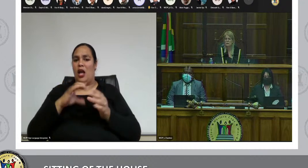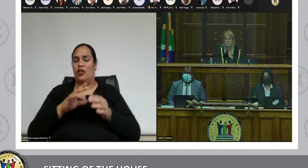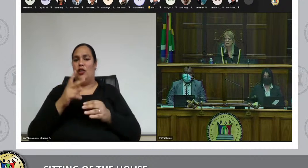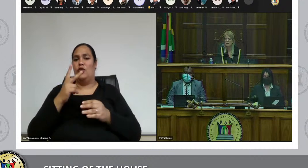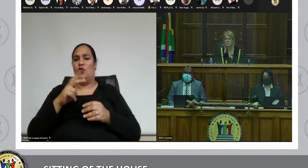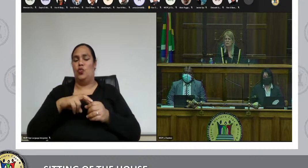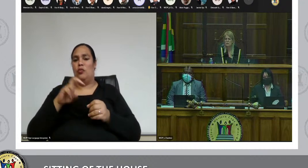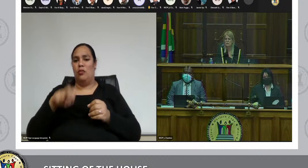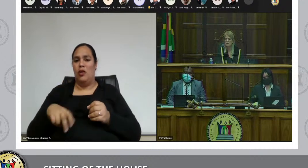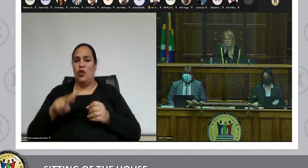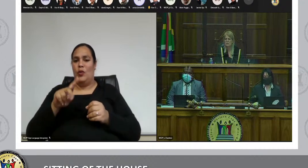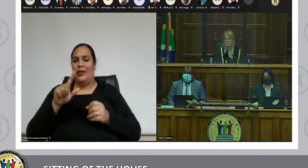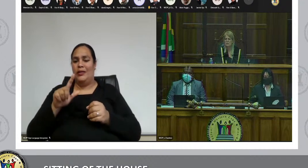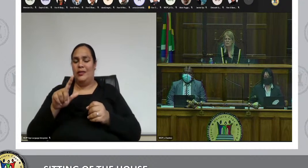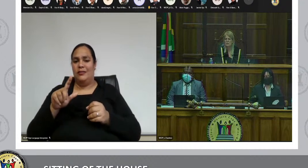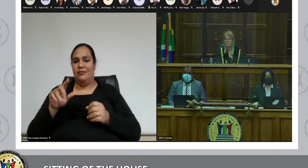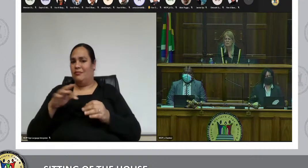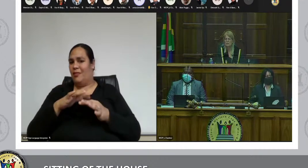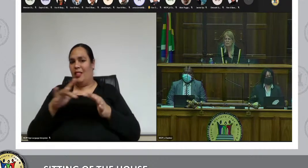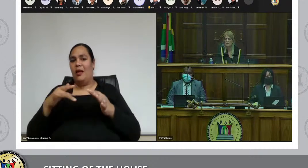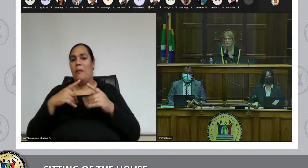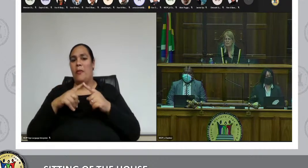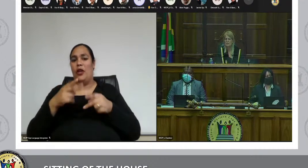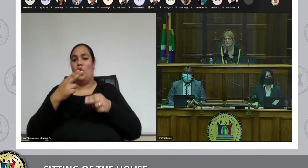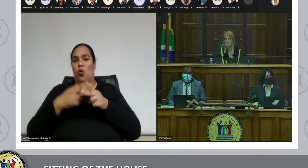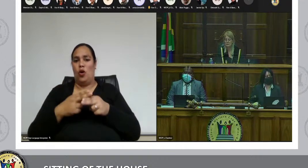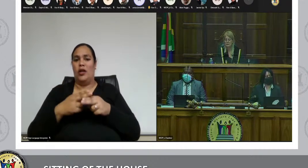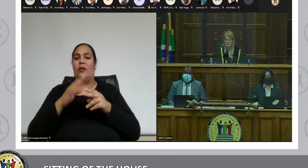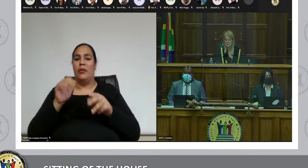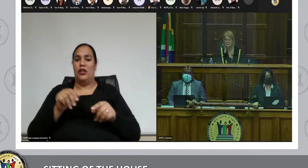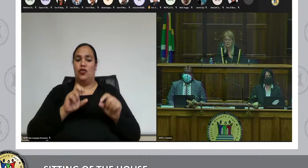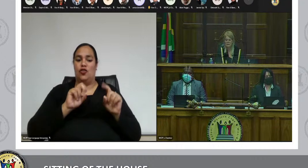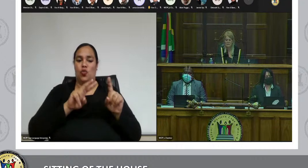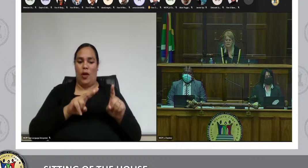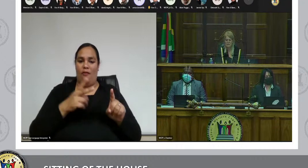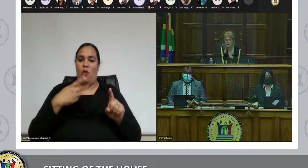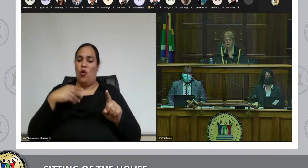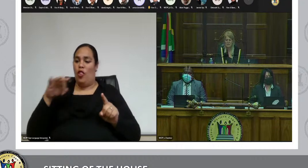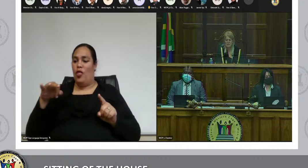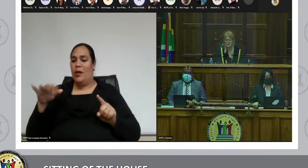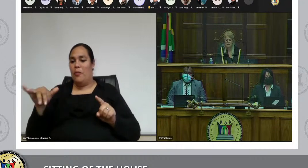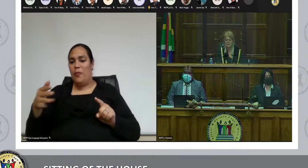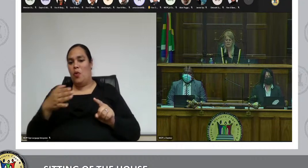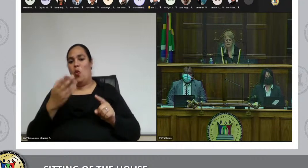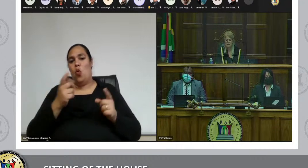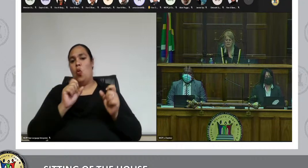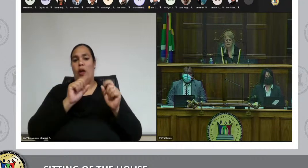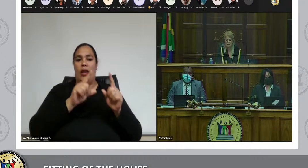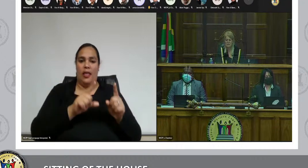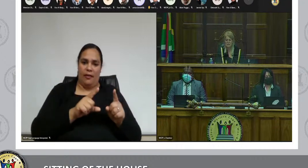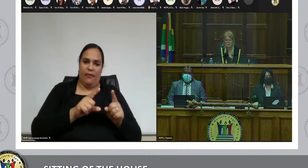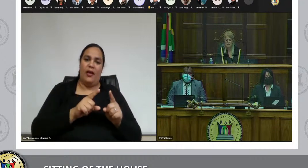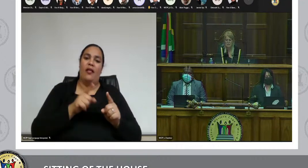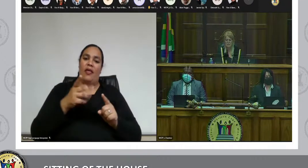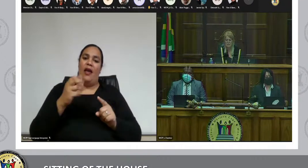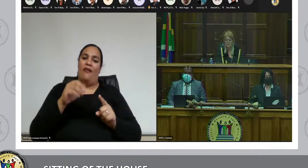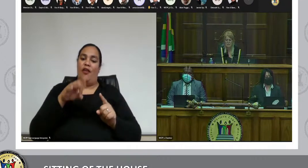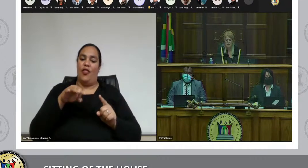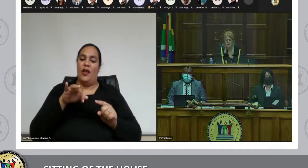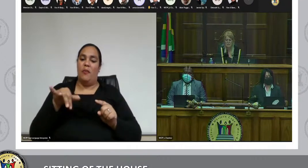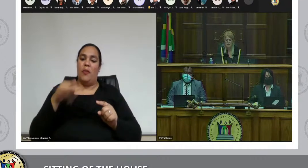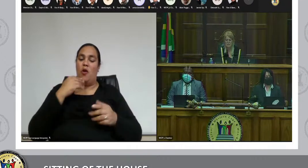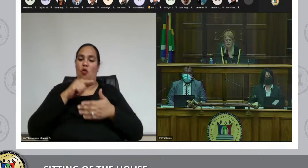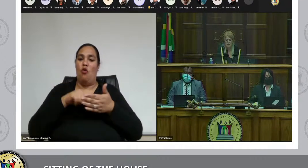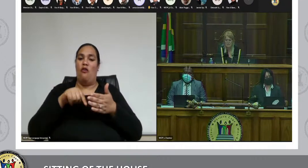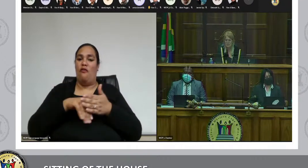drop off. In other words, a quorum will be 12. There was 13 people, or 11. There were 13 people